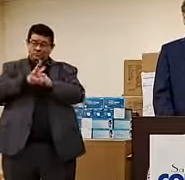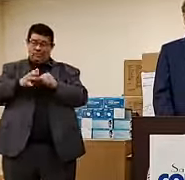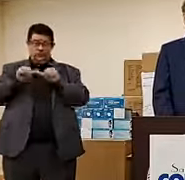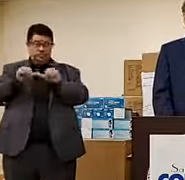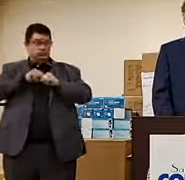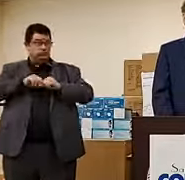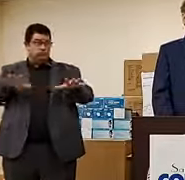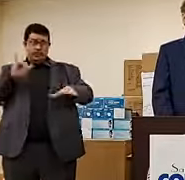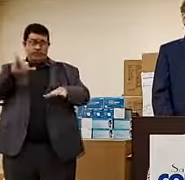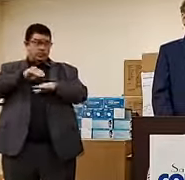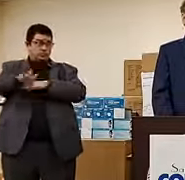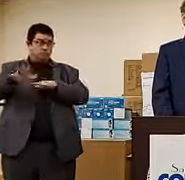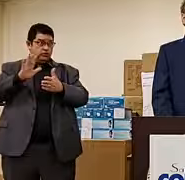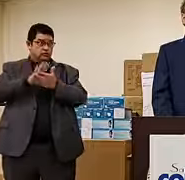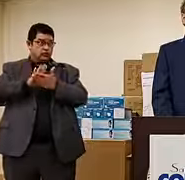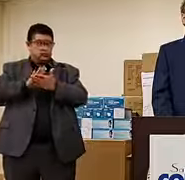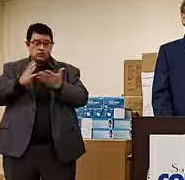schools.